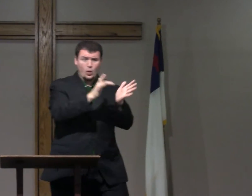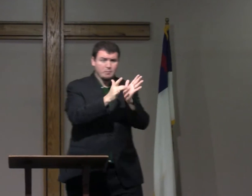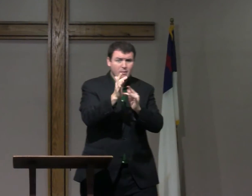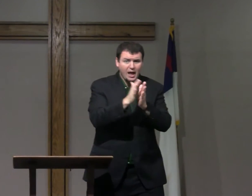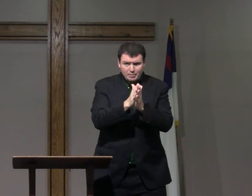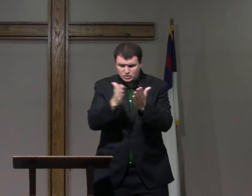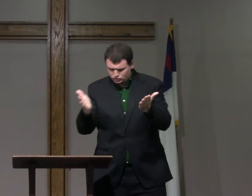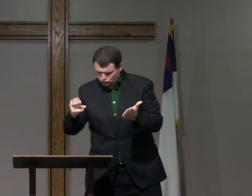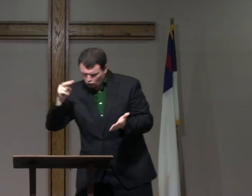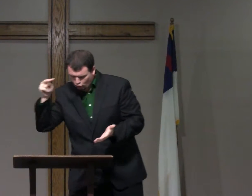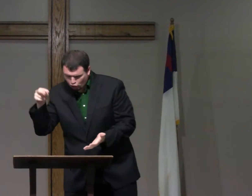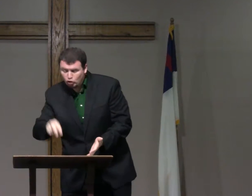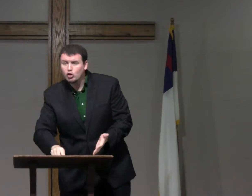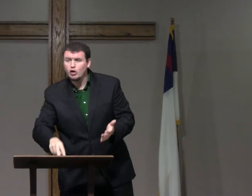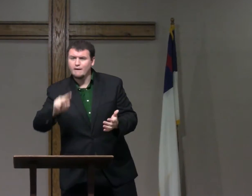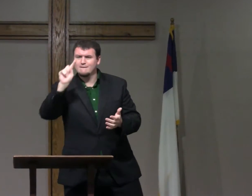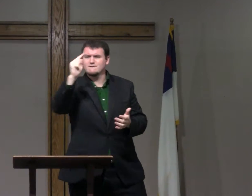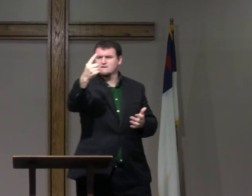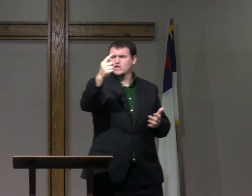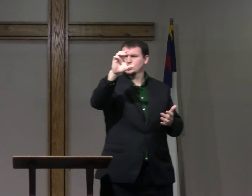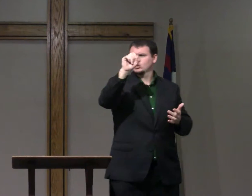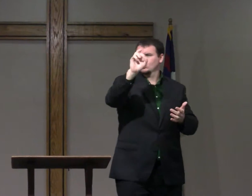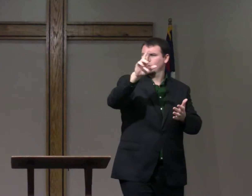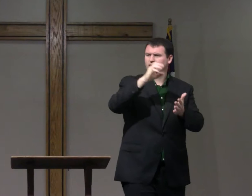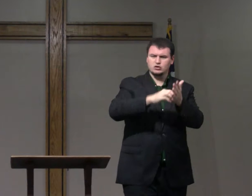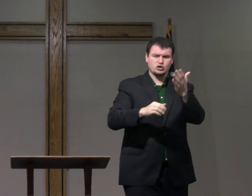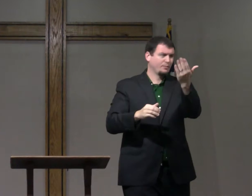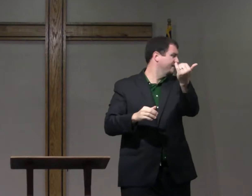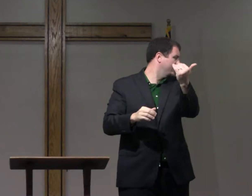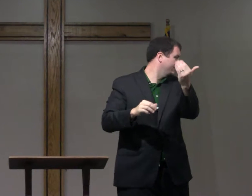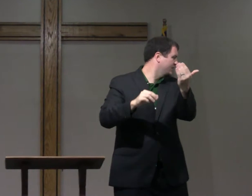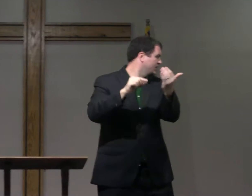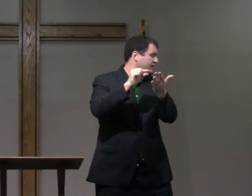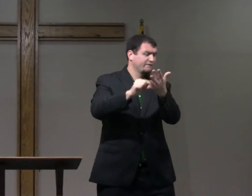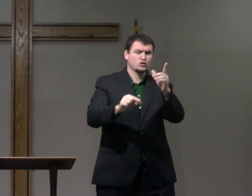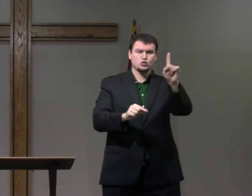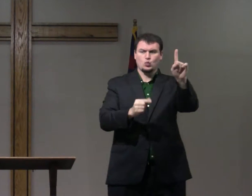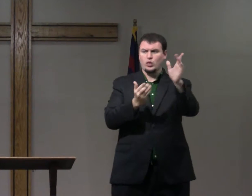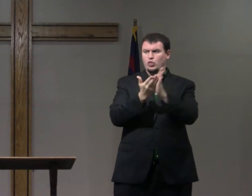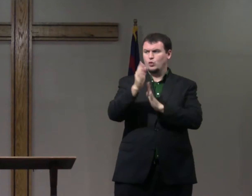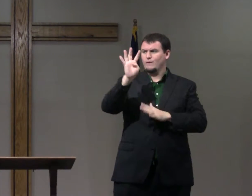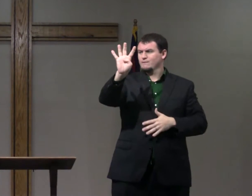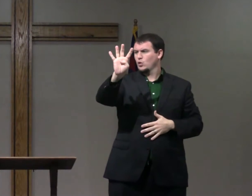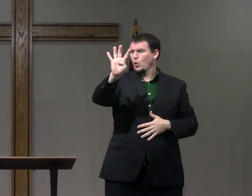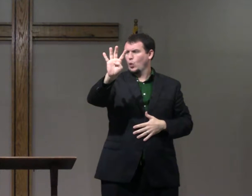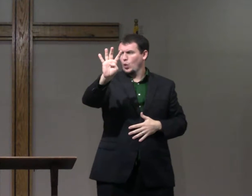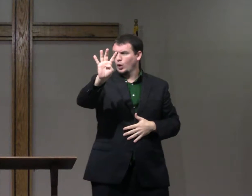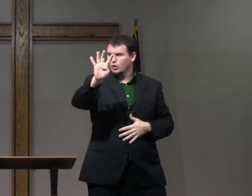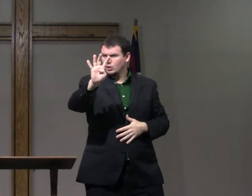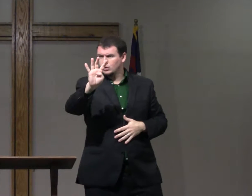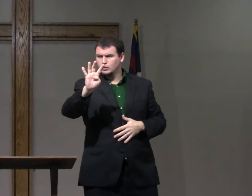I want you to go ahead and look at 1 Corinthians 15, verses 1 through 4.